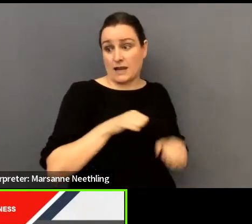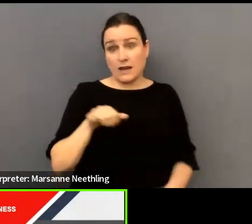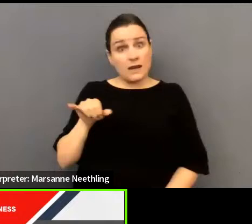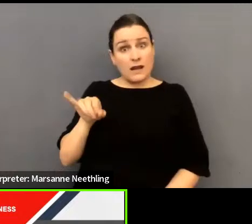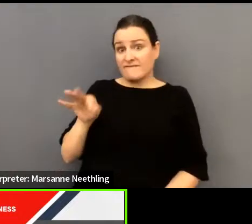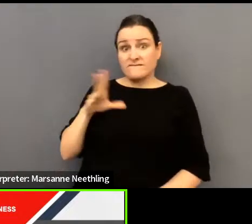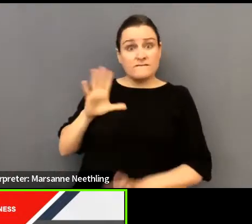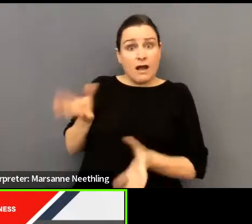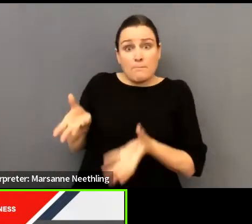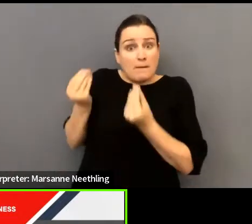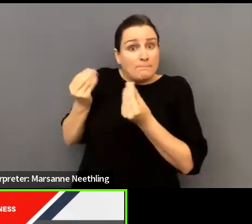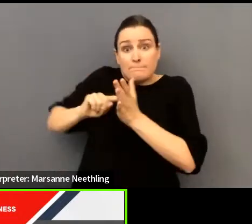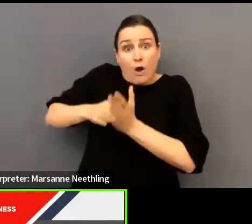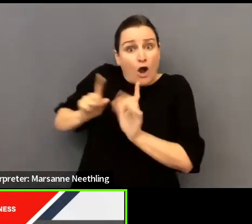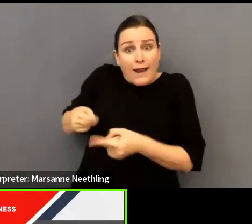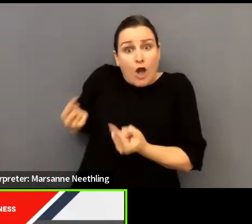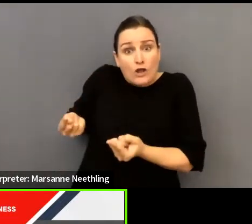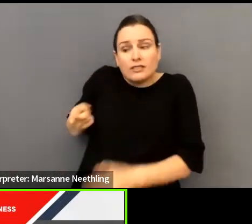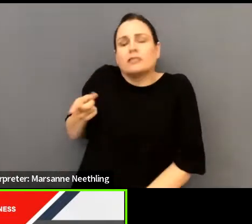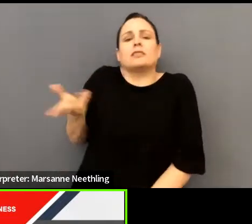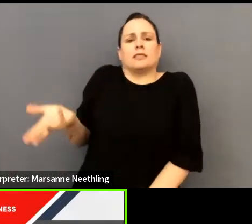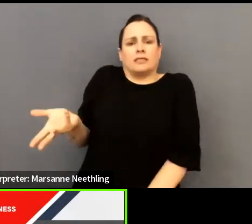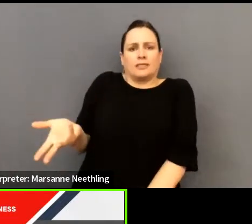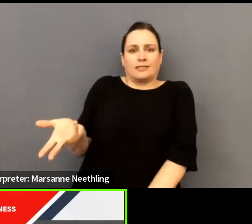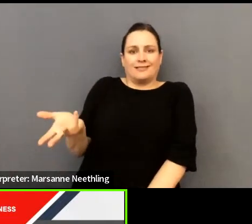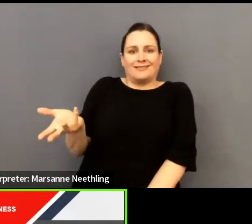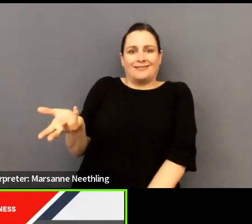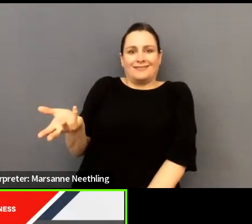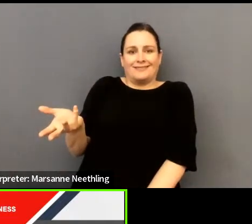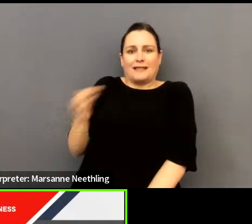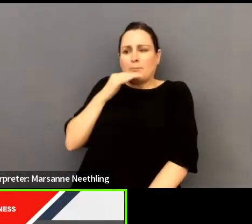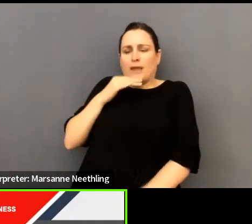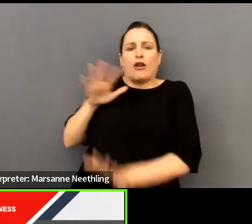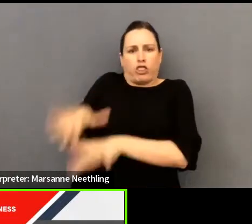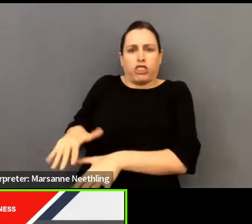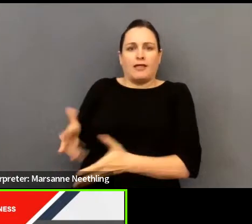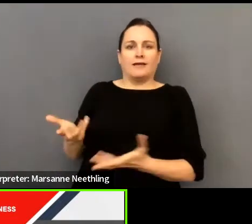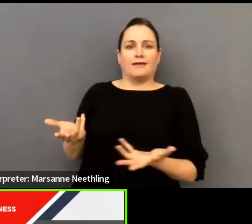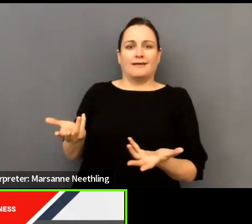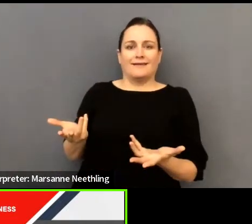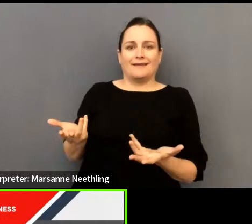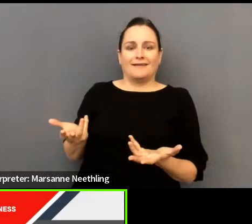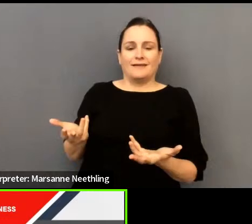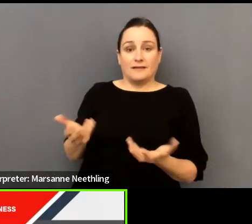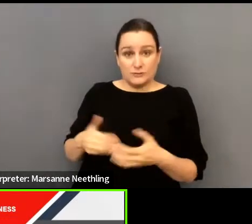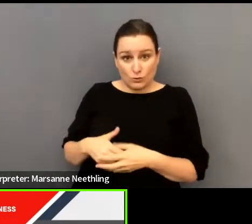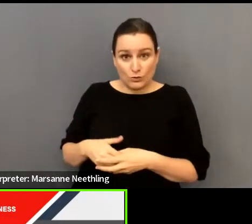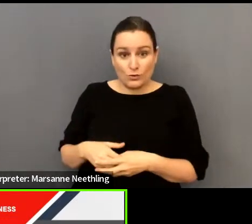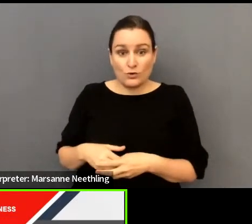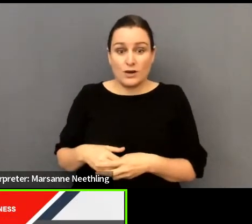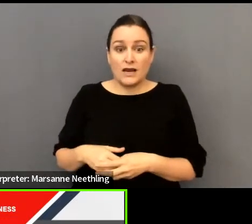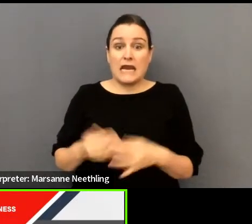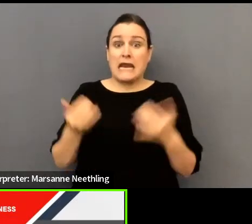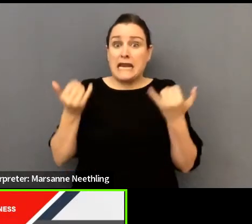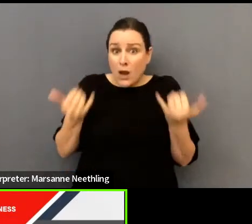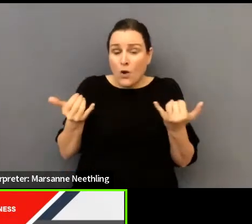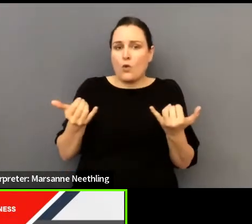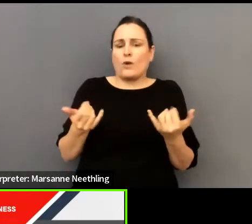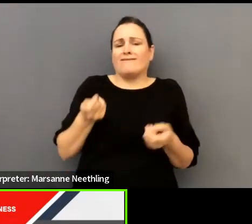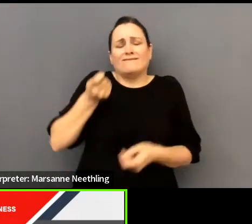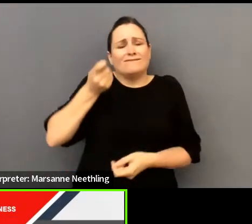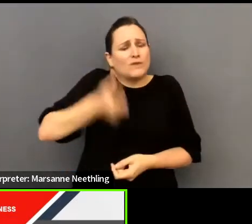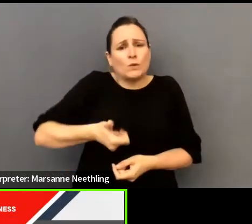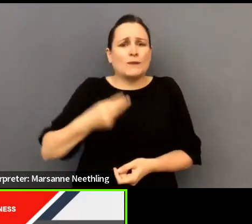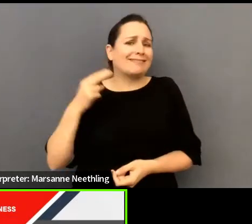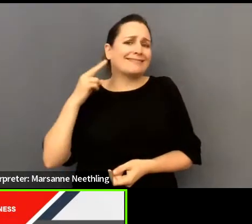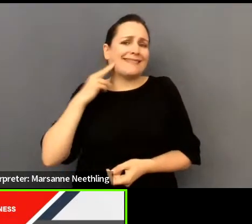forth, is also a concern. The incoming students is coming at a very slow rate. And